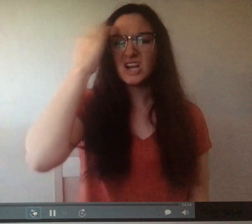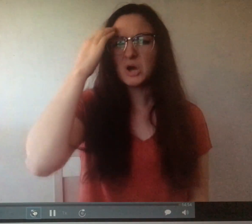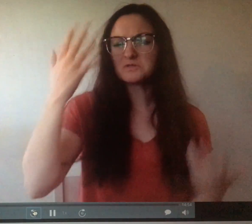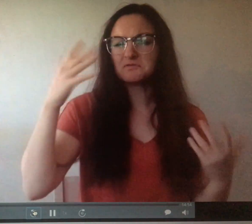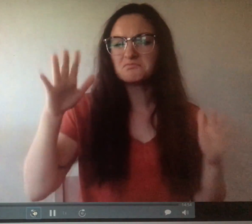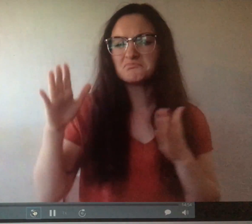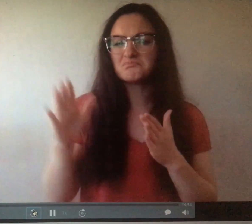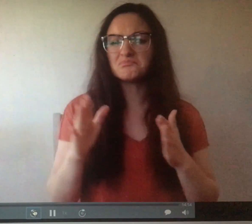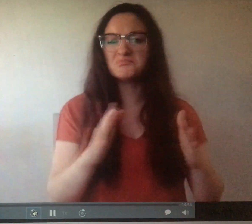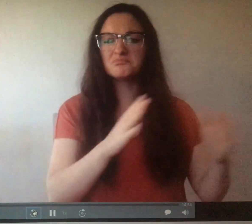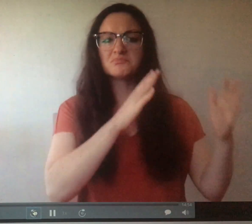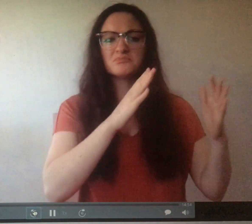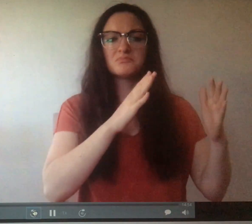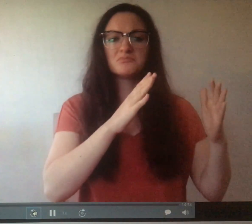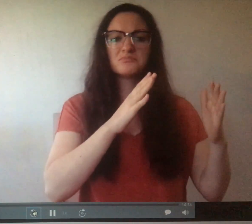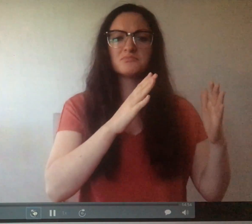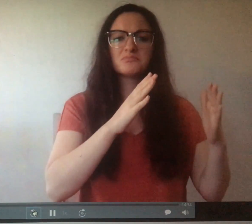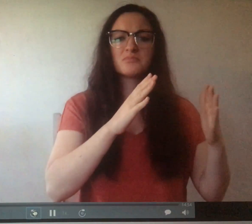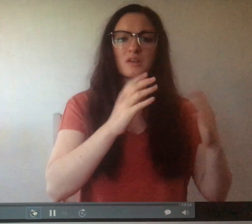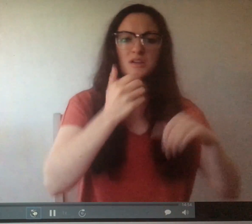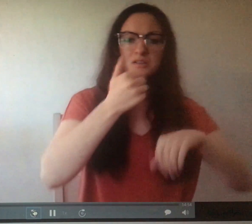about the